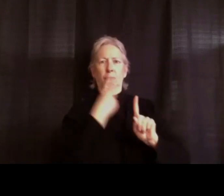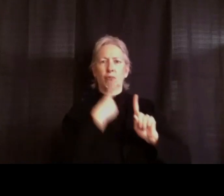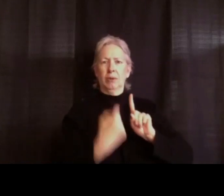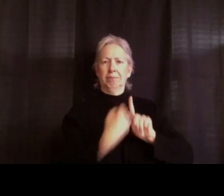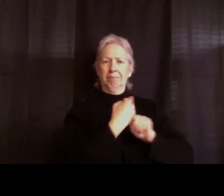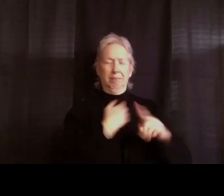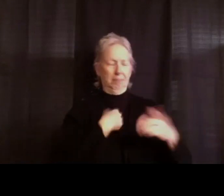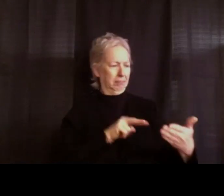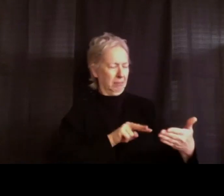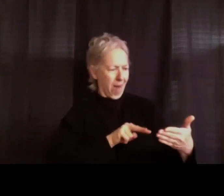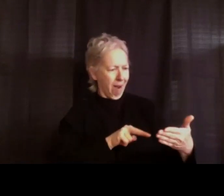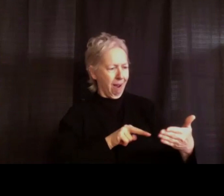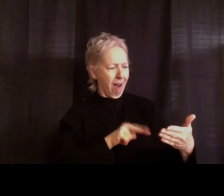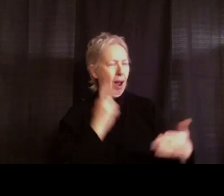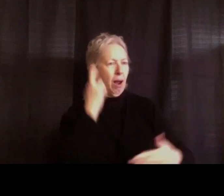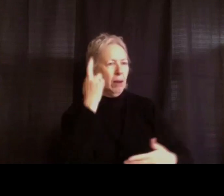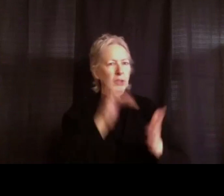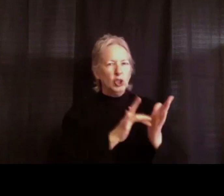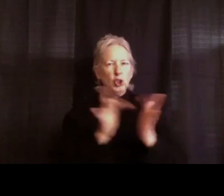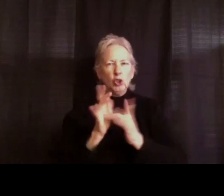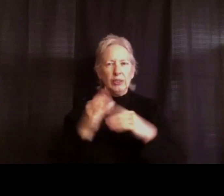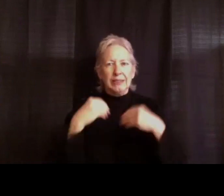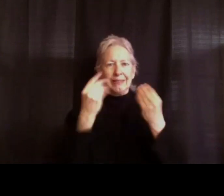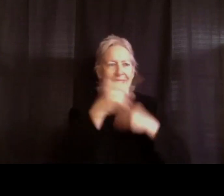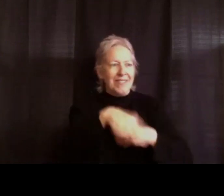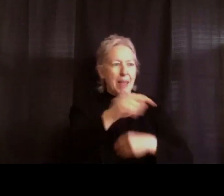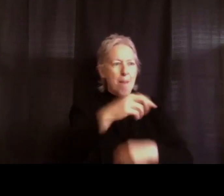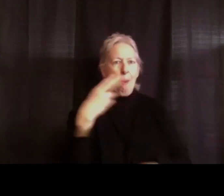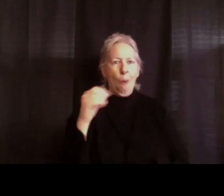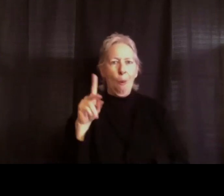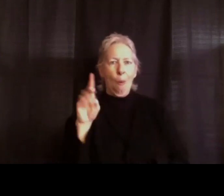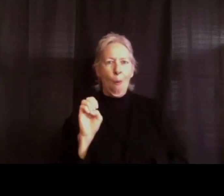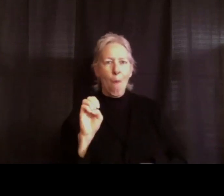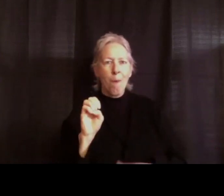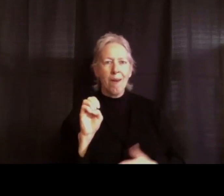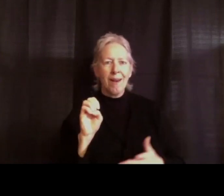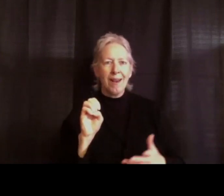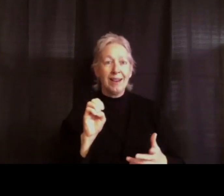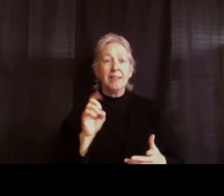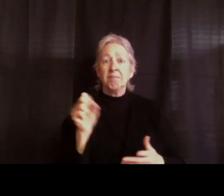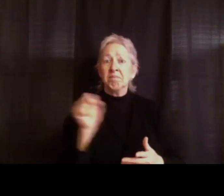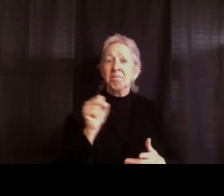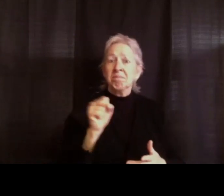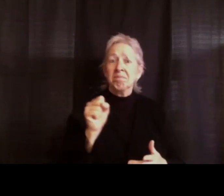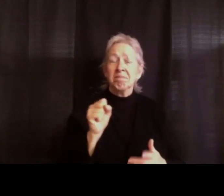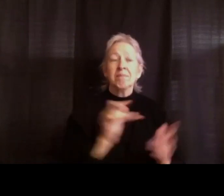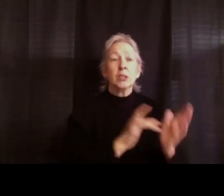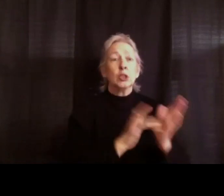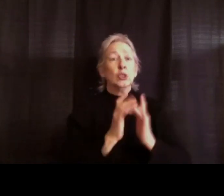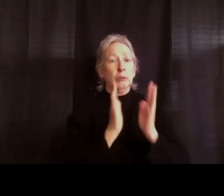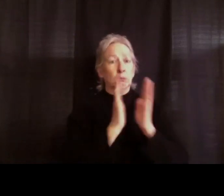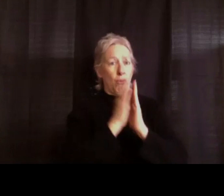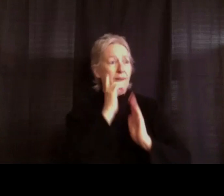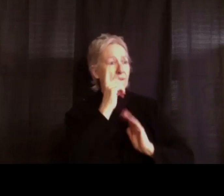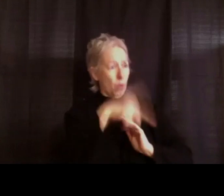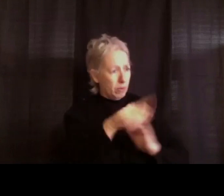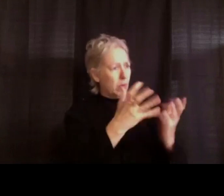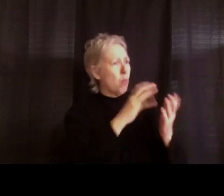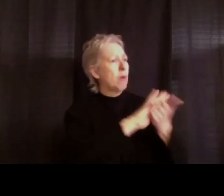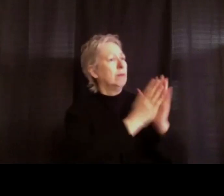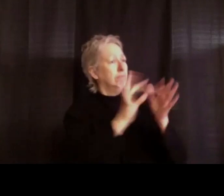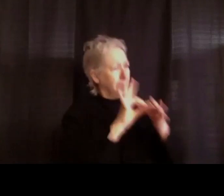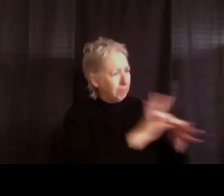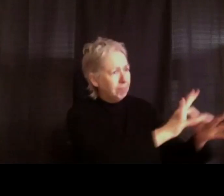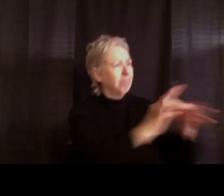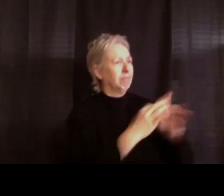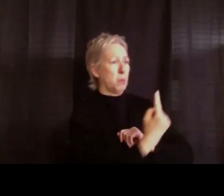Jesus gives us hope for this very journey. Yes, Jesus prays that we will be one, even as Jesus